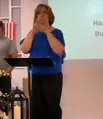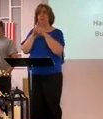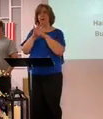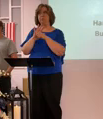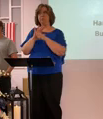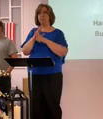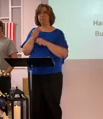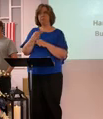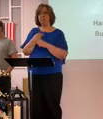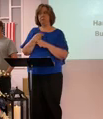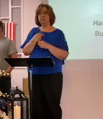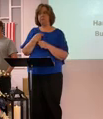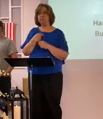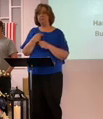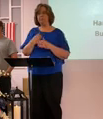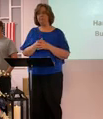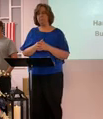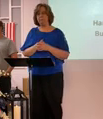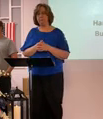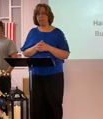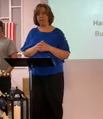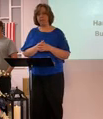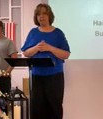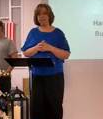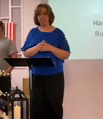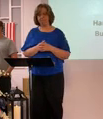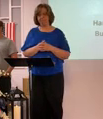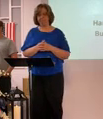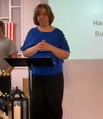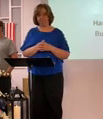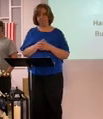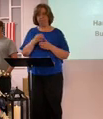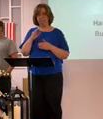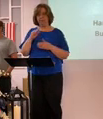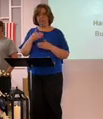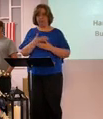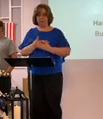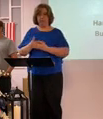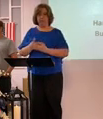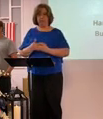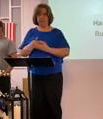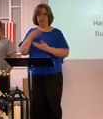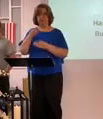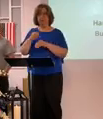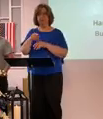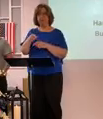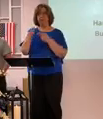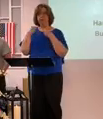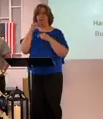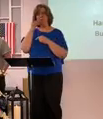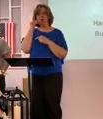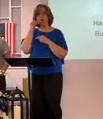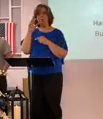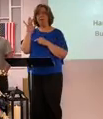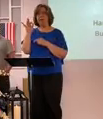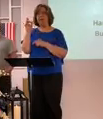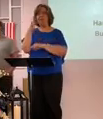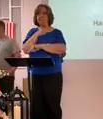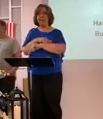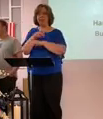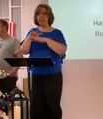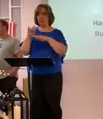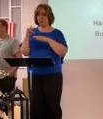word. But the feelings, Joshua came home 8 days early from the hospital than